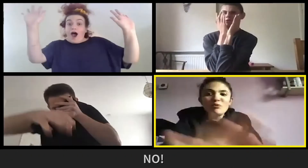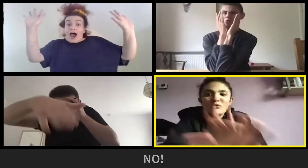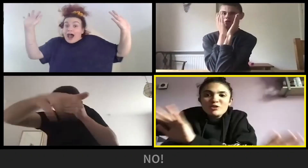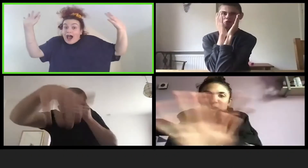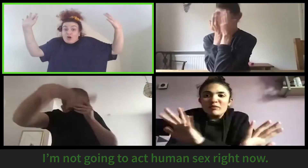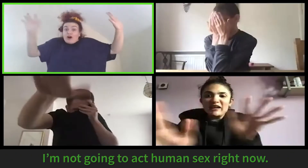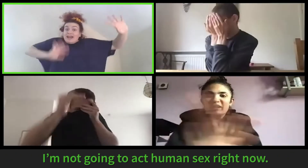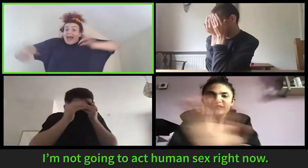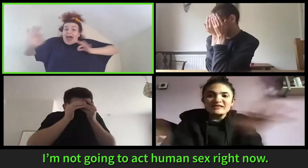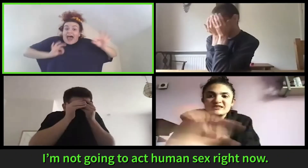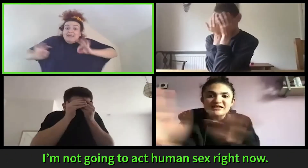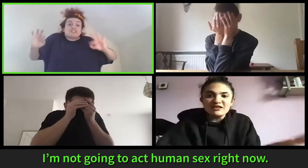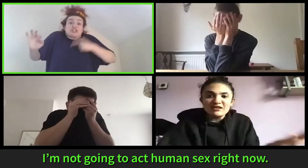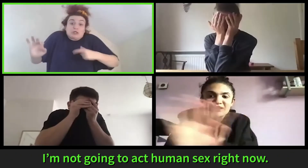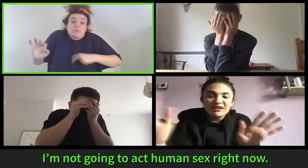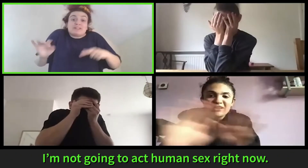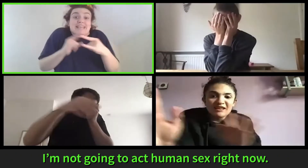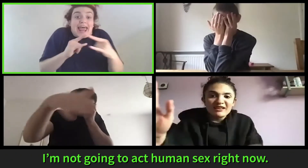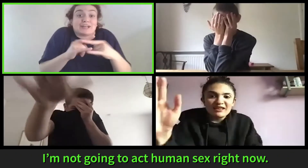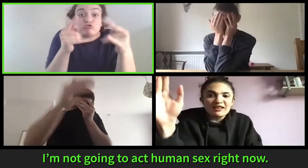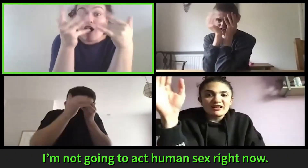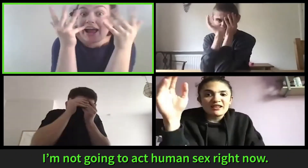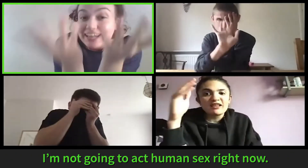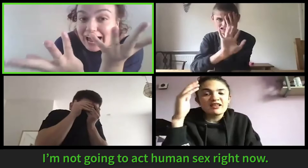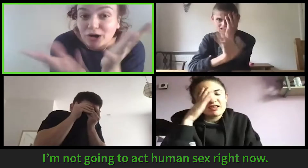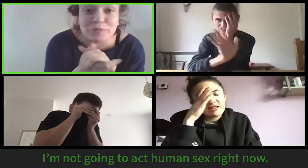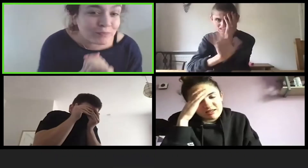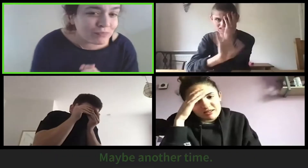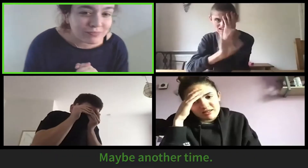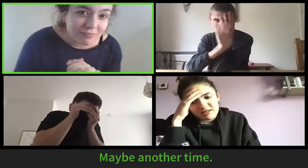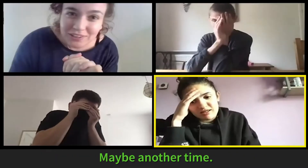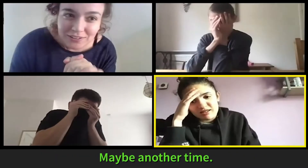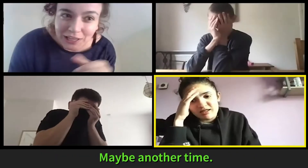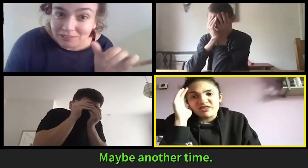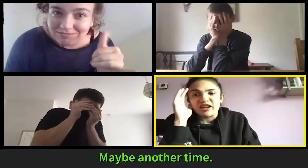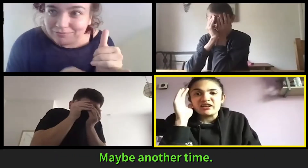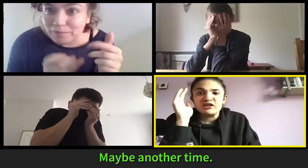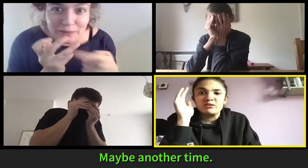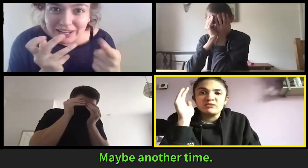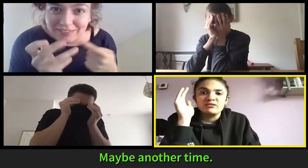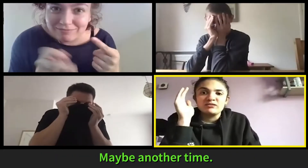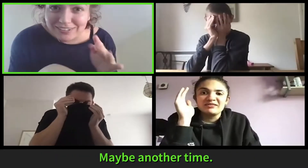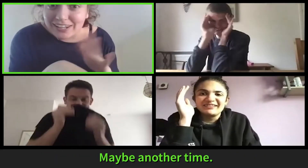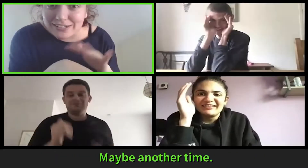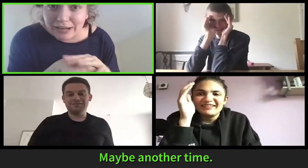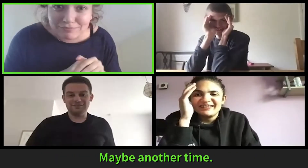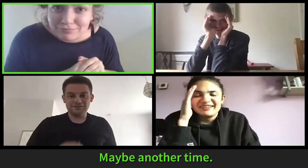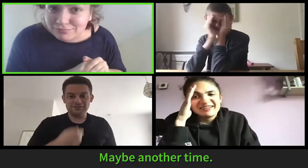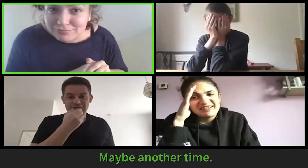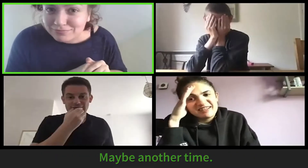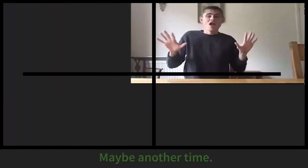No, please. I'm not going to act human sex right now. Thank you. Maybe another time.